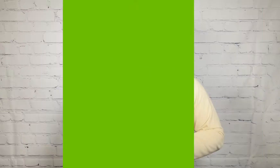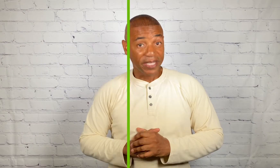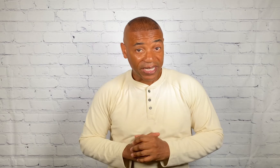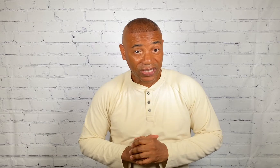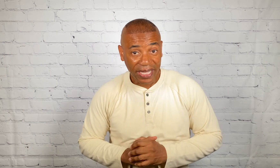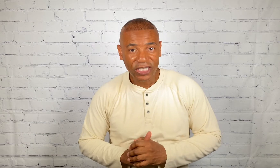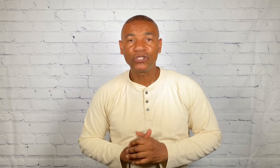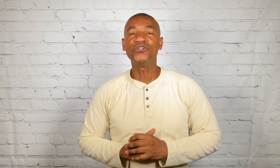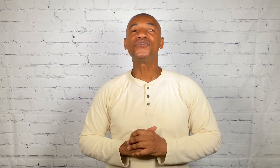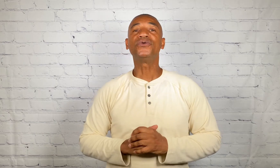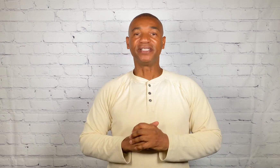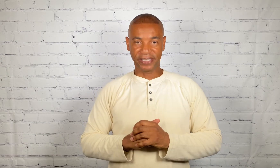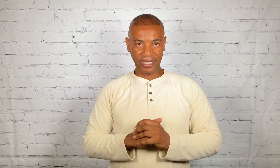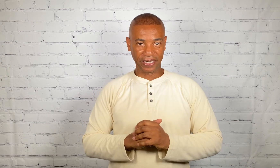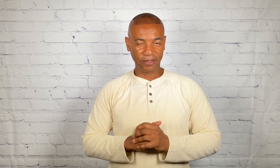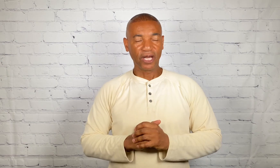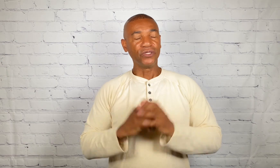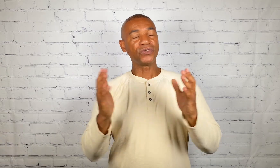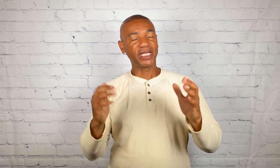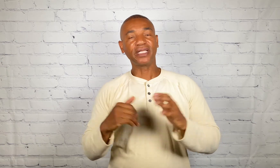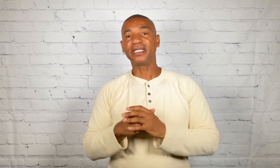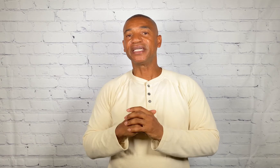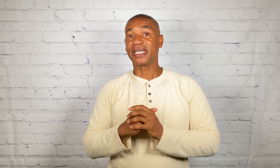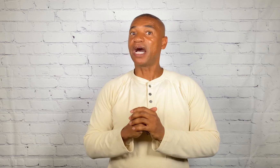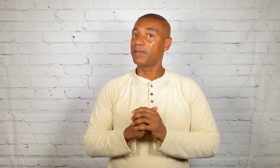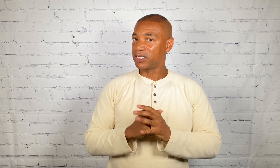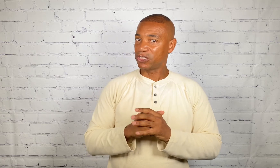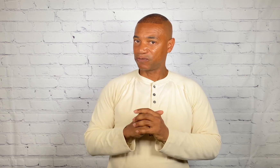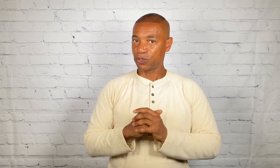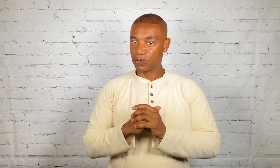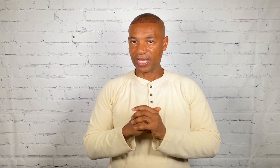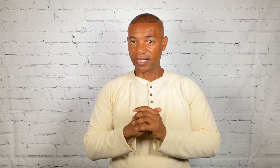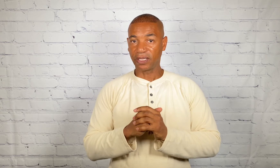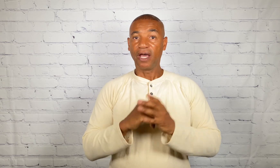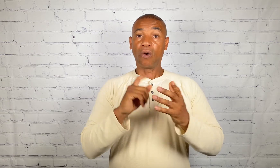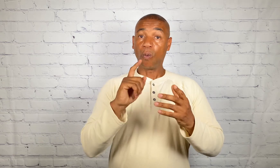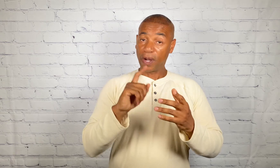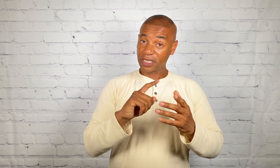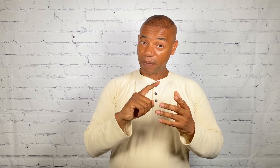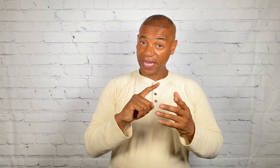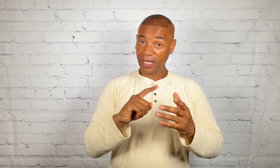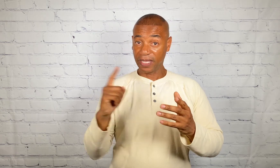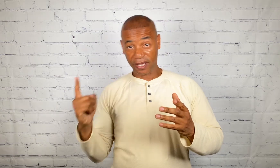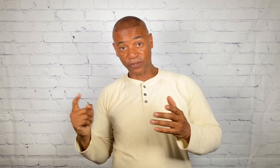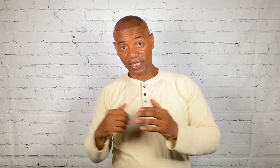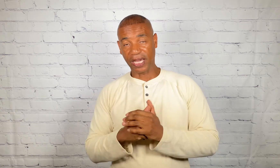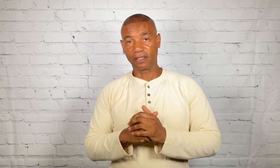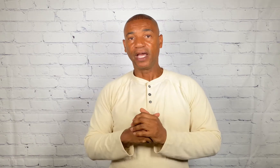The next sign is New Zealand. New Zealand is a combination of two signs. One is paint and the other is again.